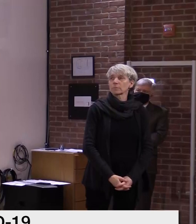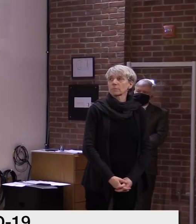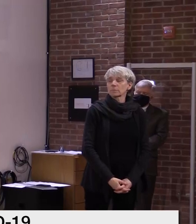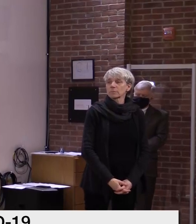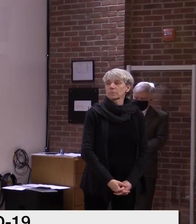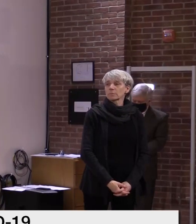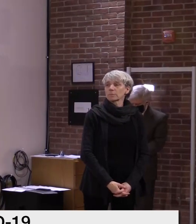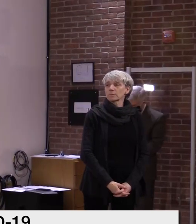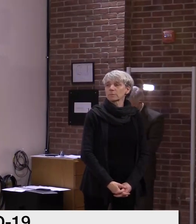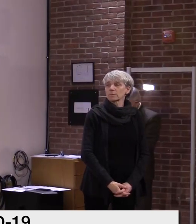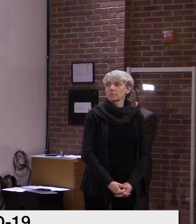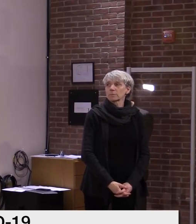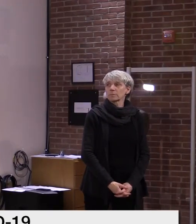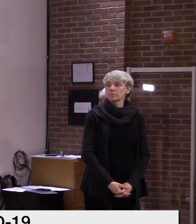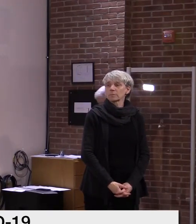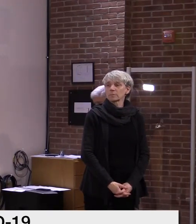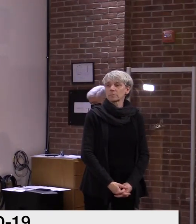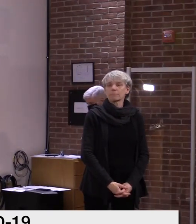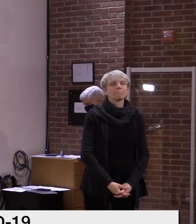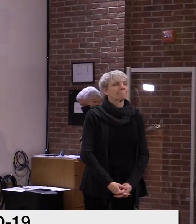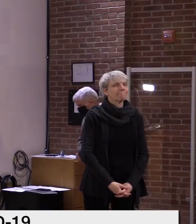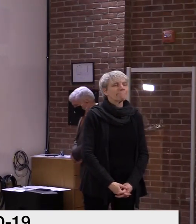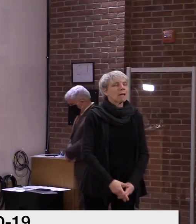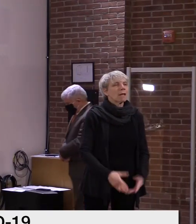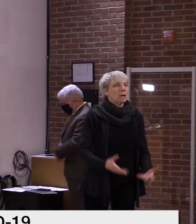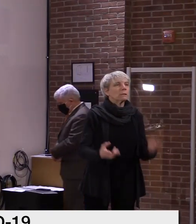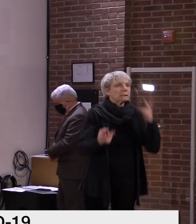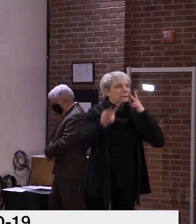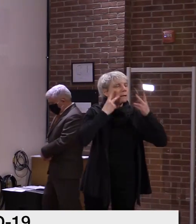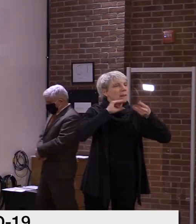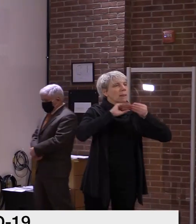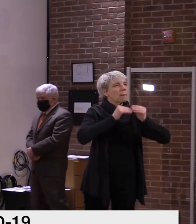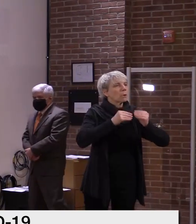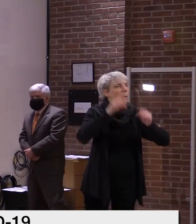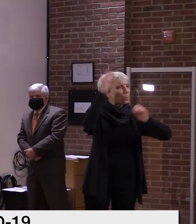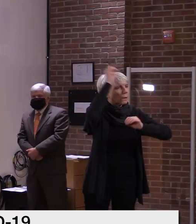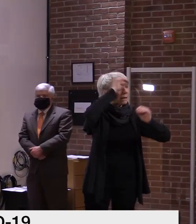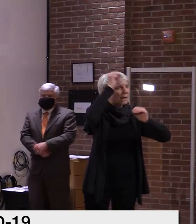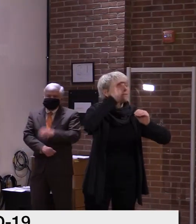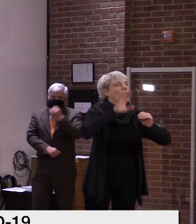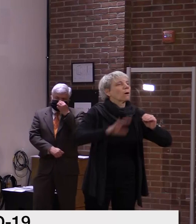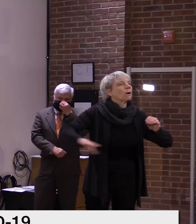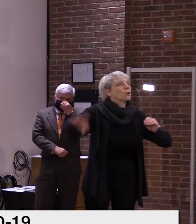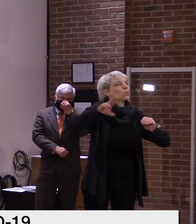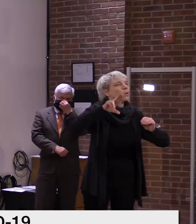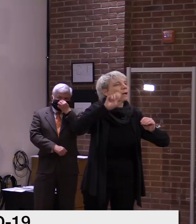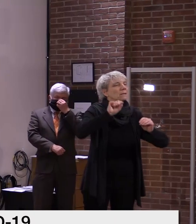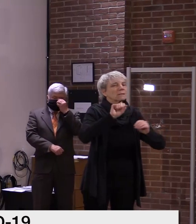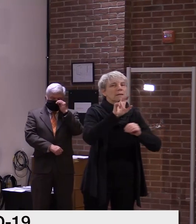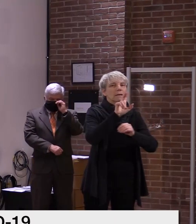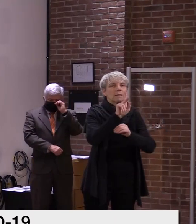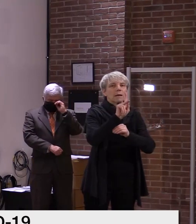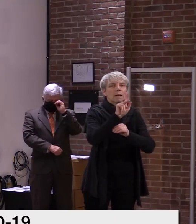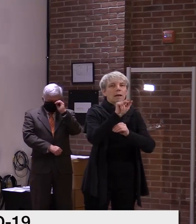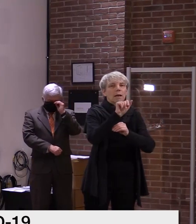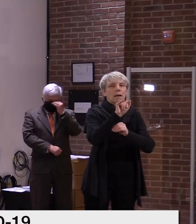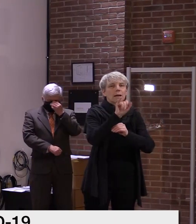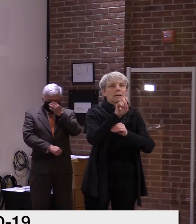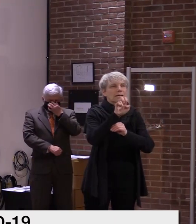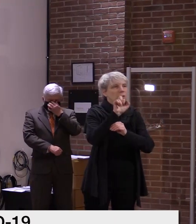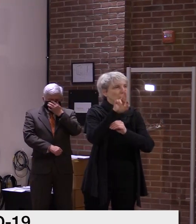The only data we have is not Vermont-specific data. It's the Kaiser Foundation survey data that has